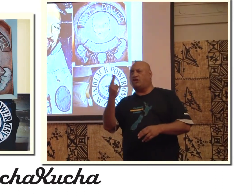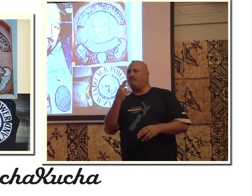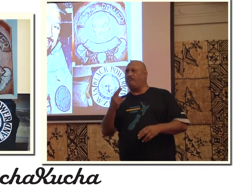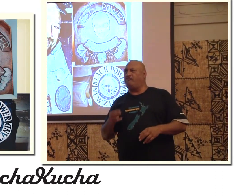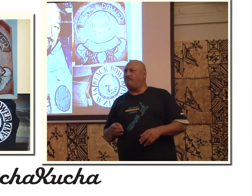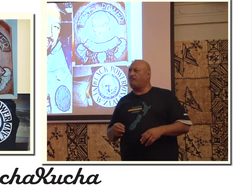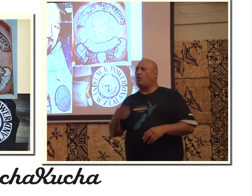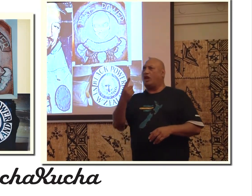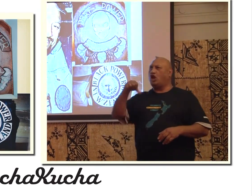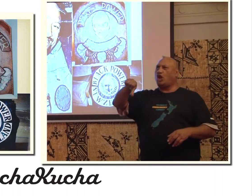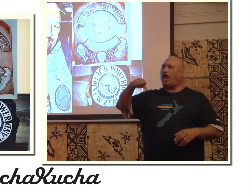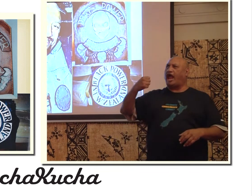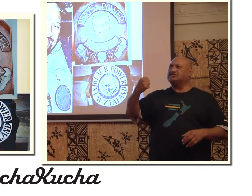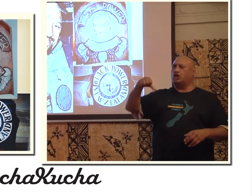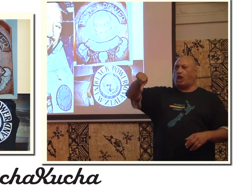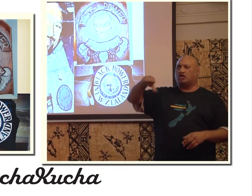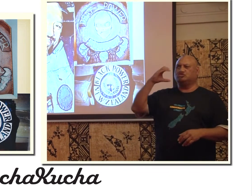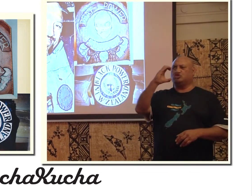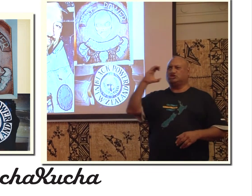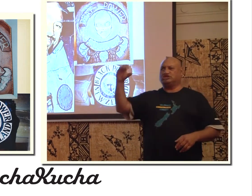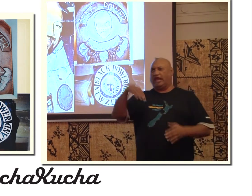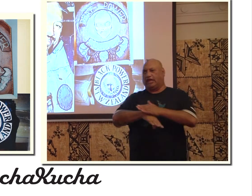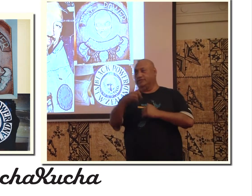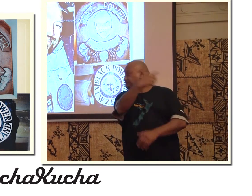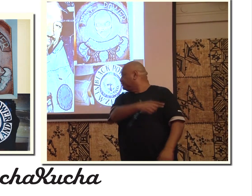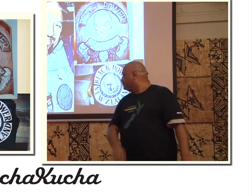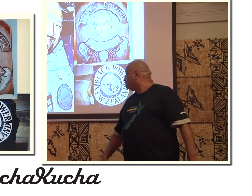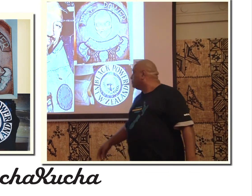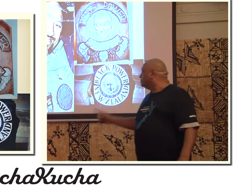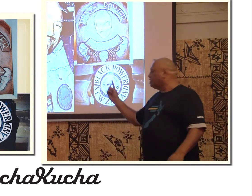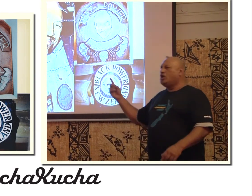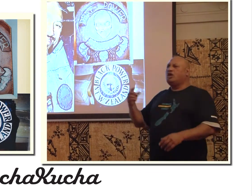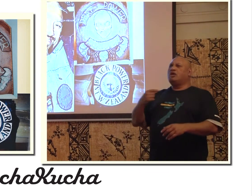was the world in